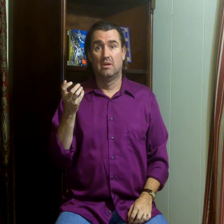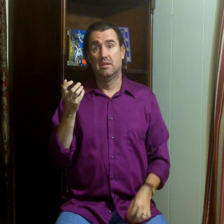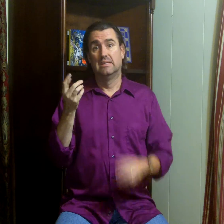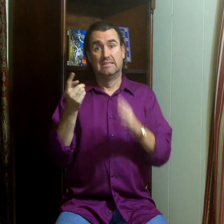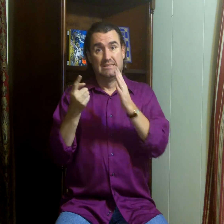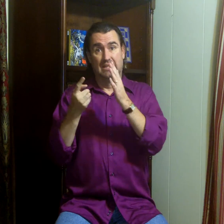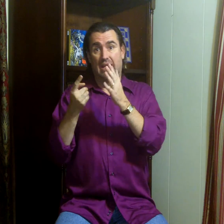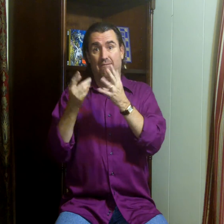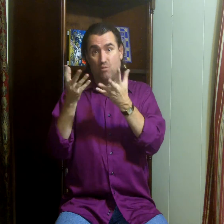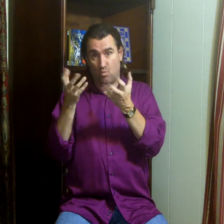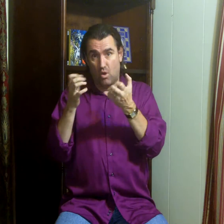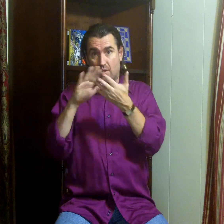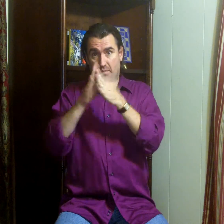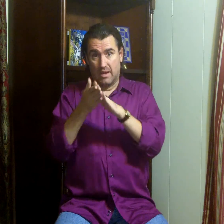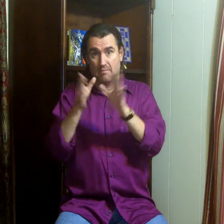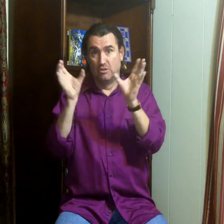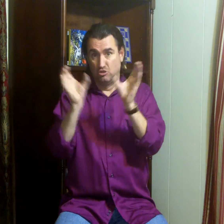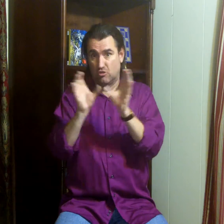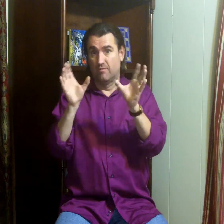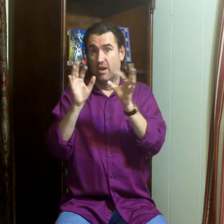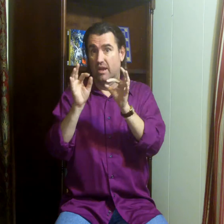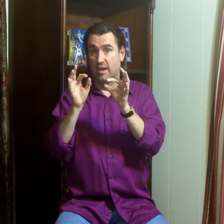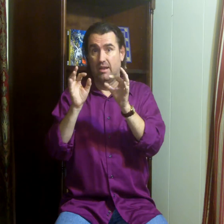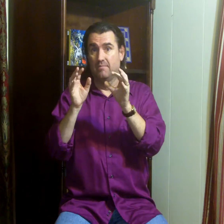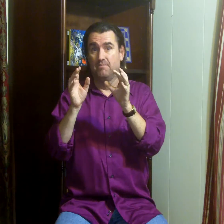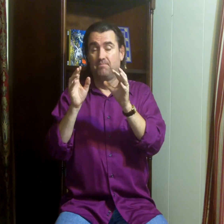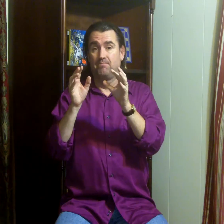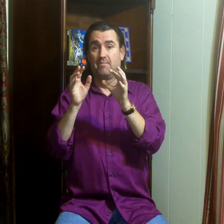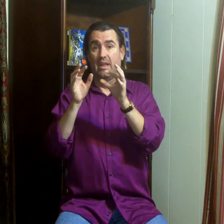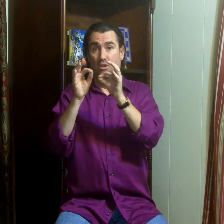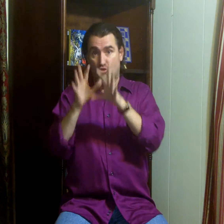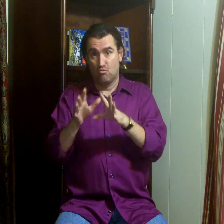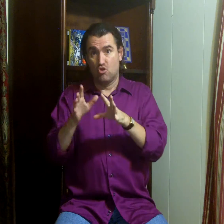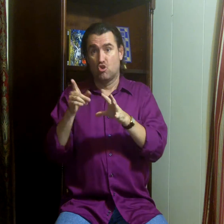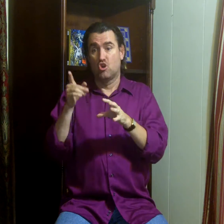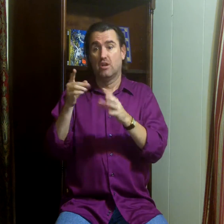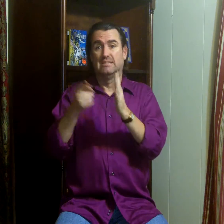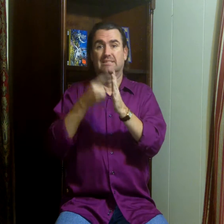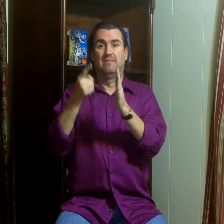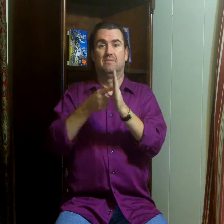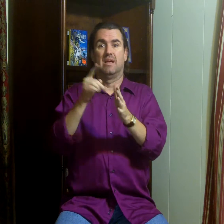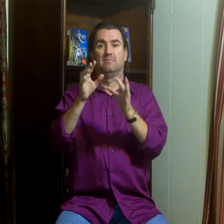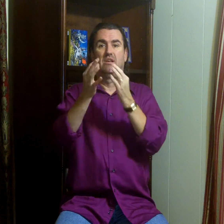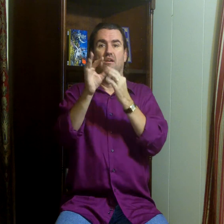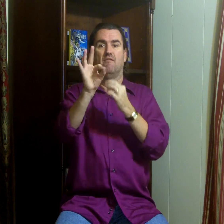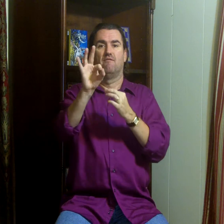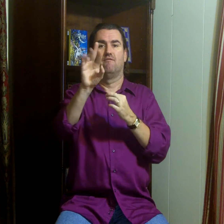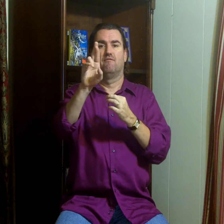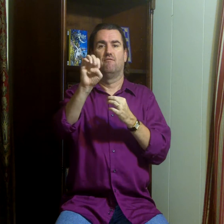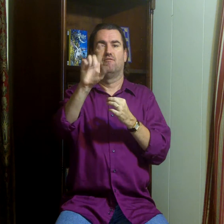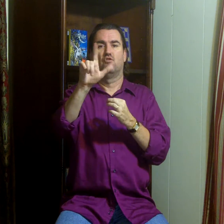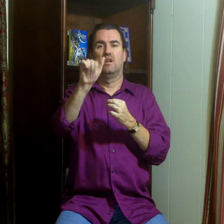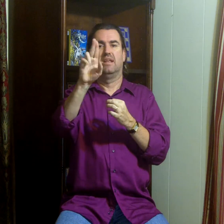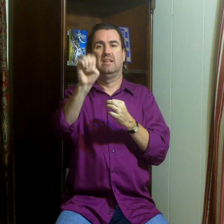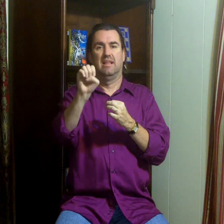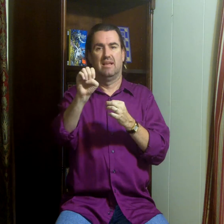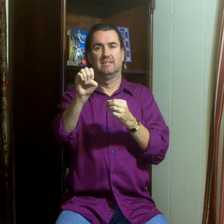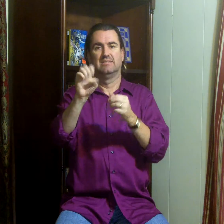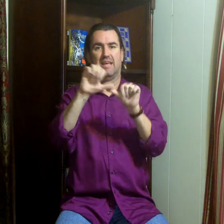will accept your EIPA evaluation system to fit in with whatever their pay scales are and certain types of